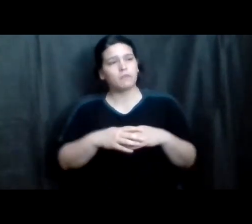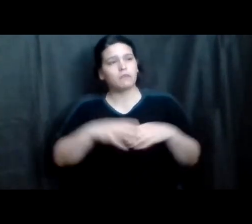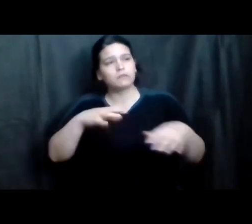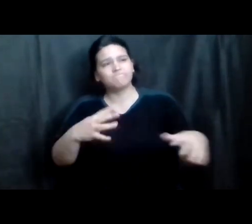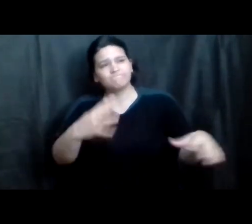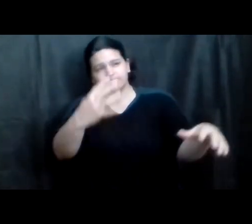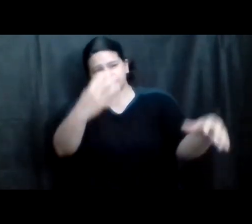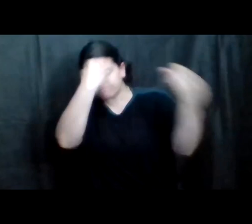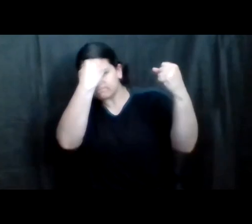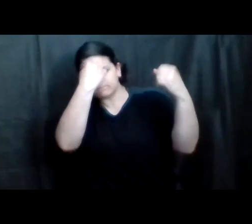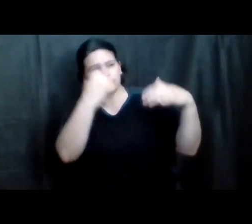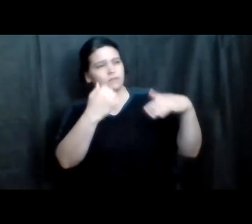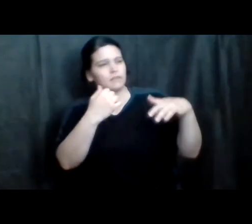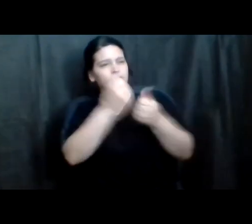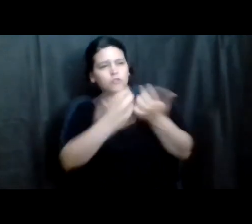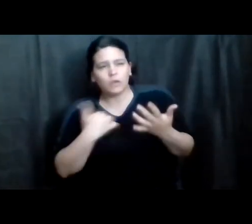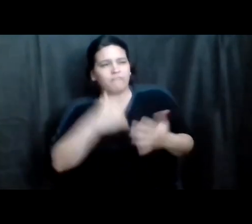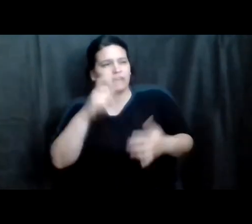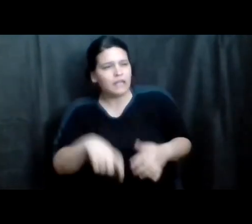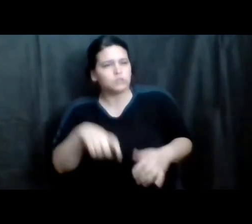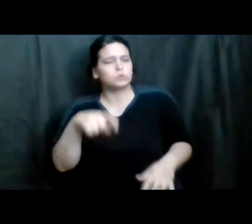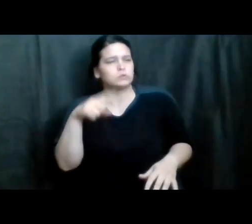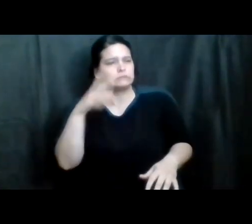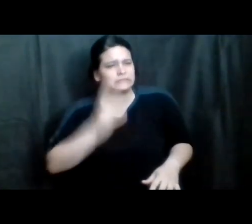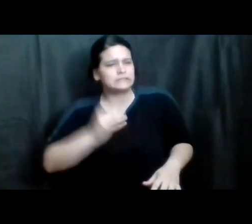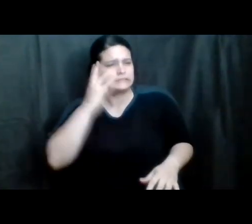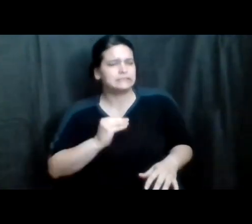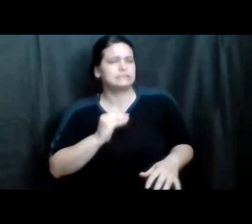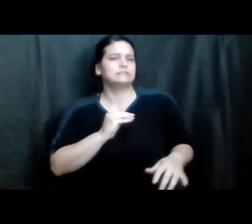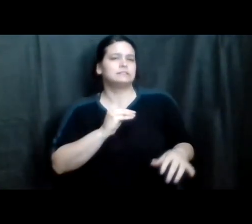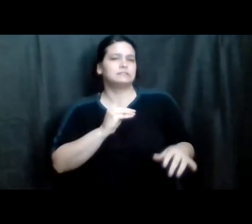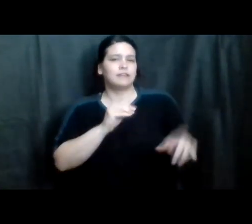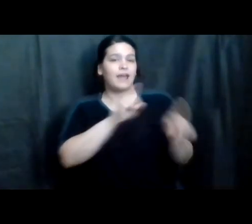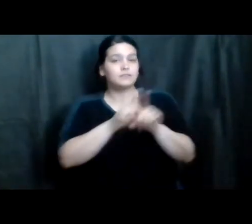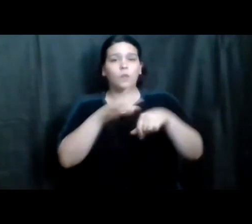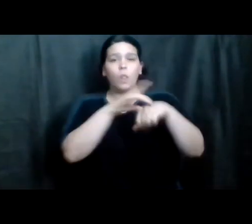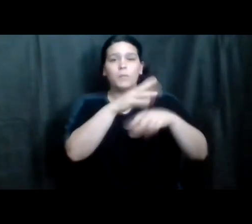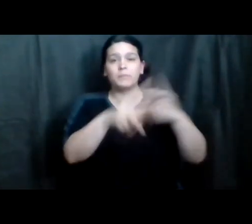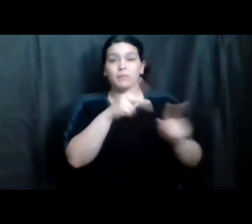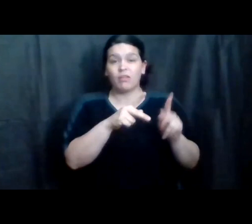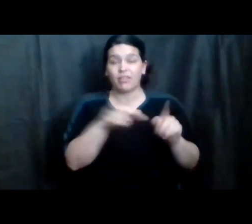they made sure that these were passed on to us. And I don't know if I could hold it up.